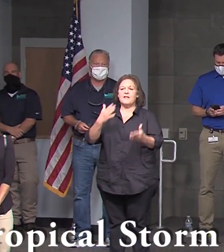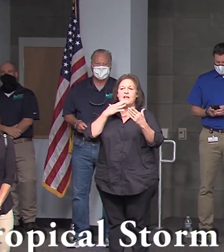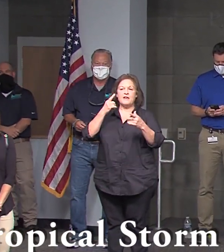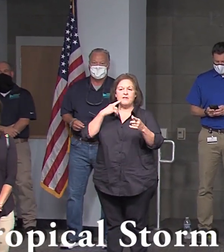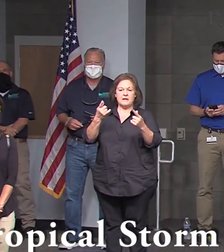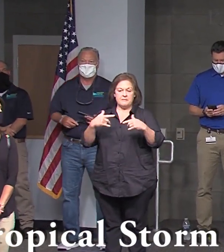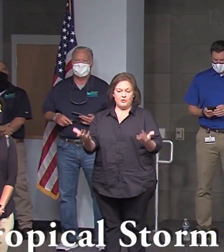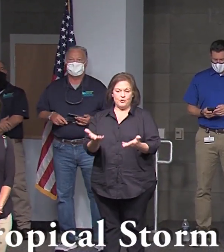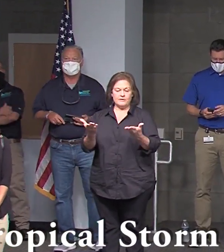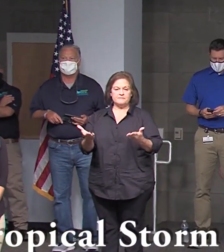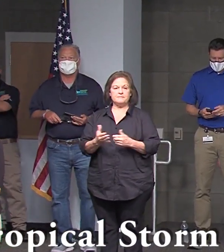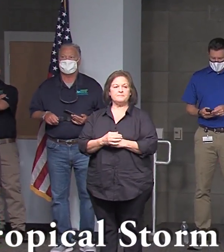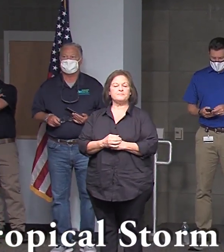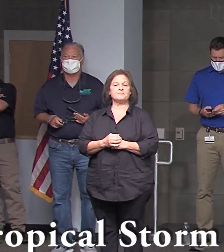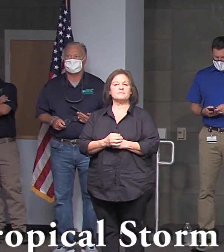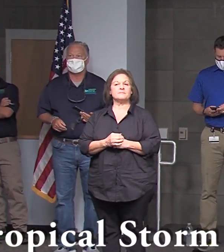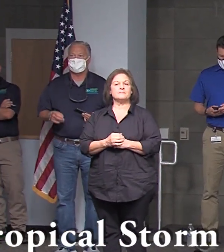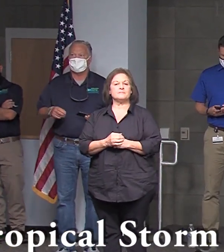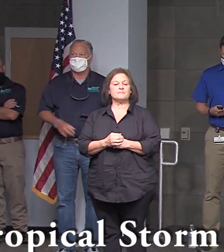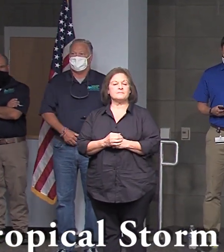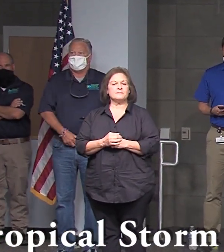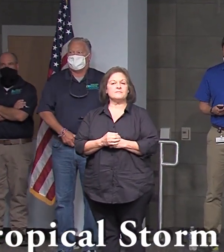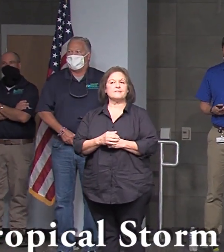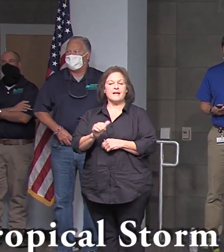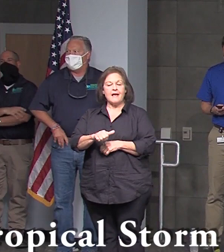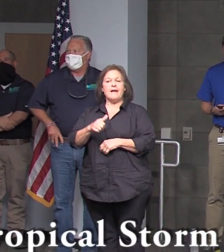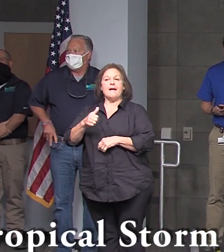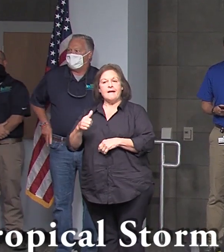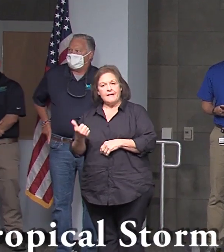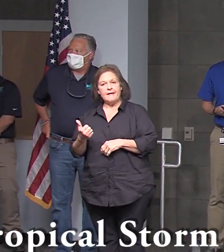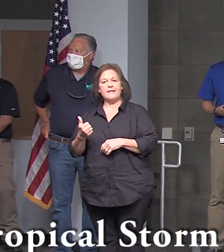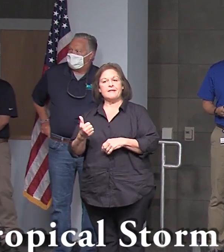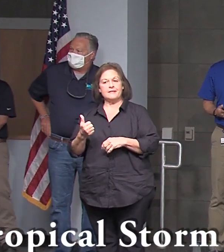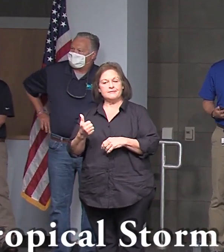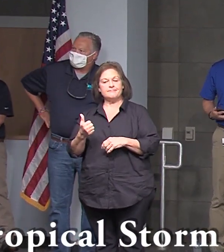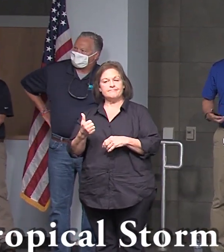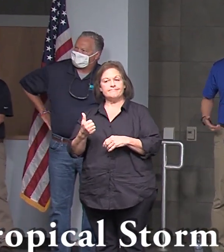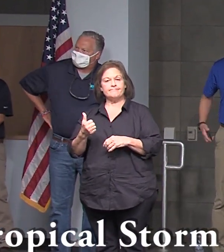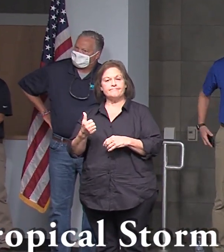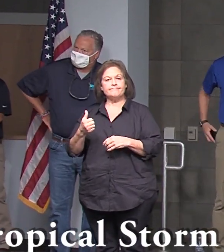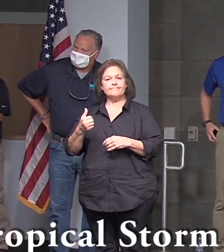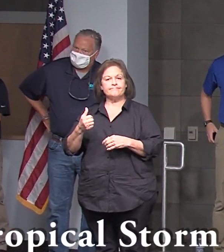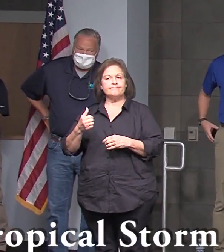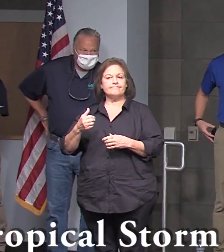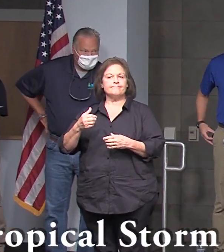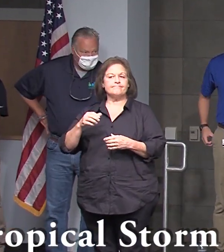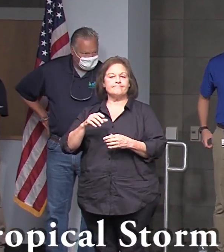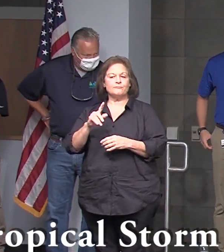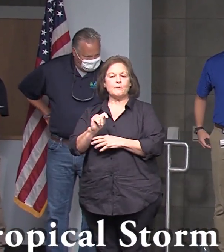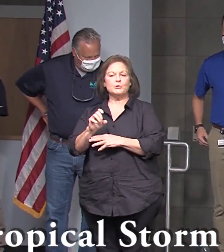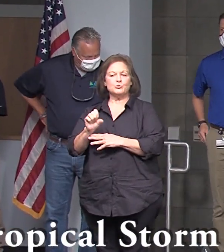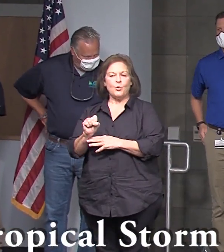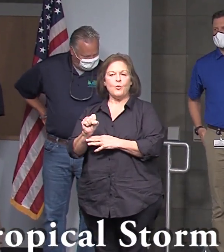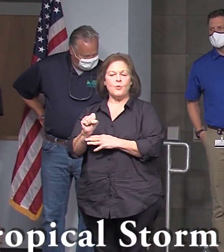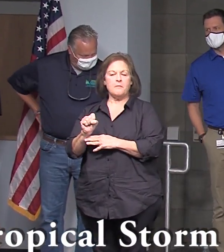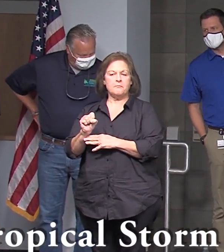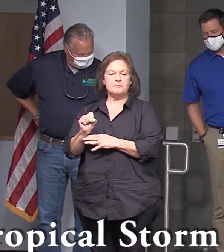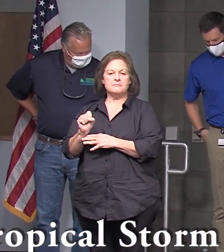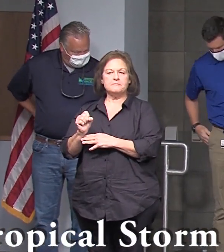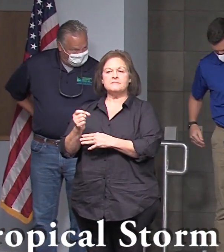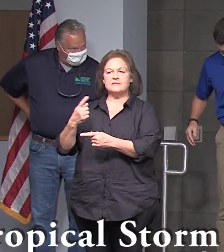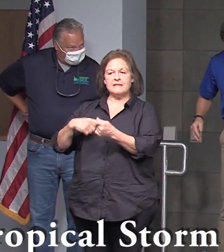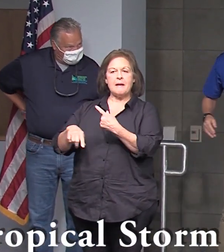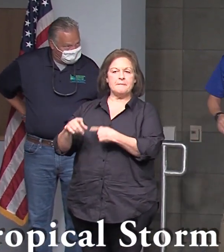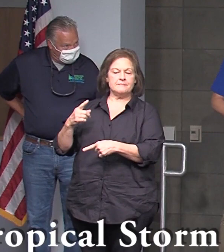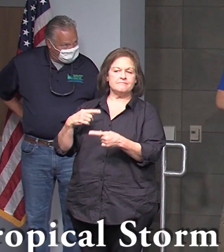Thank you for being here again for another threat that we have coming our way, tropical storm, which is